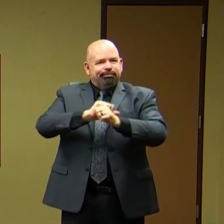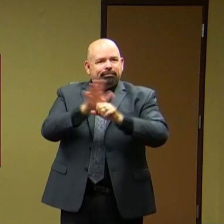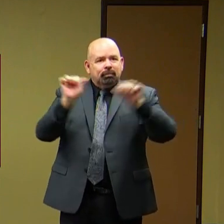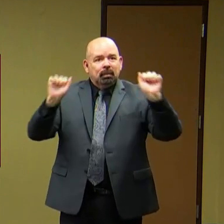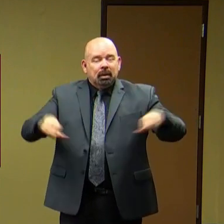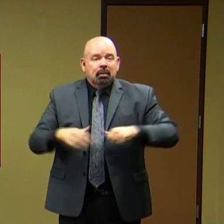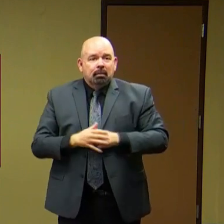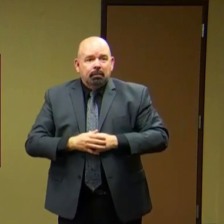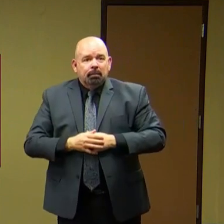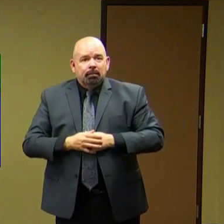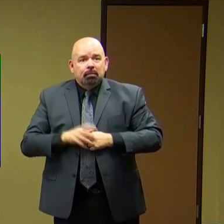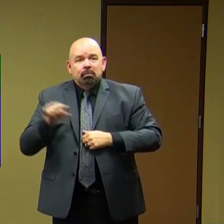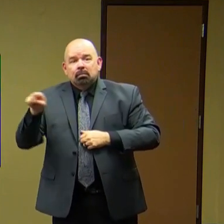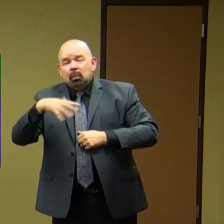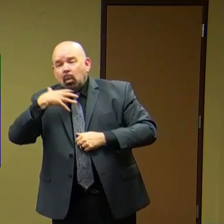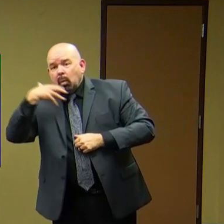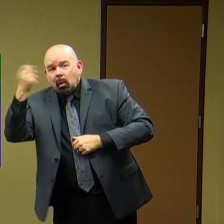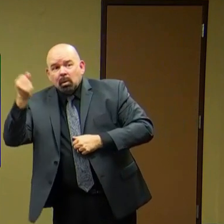Halloween parties.